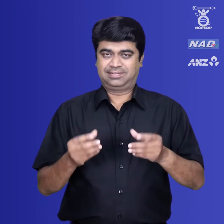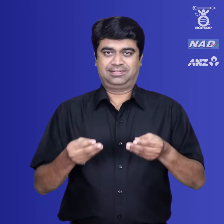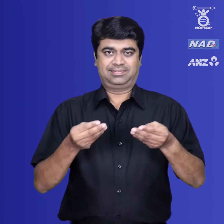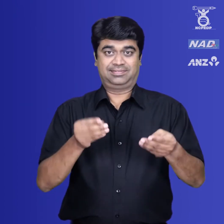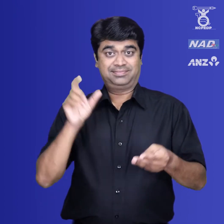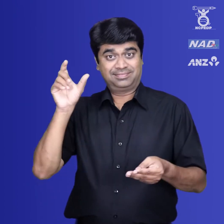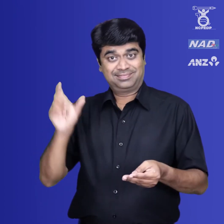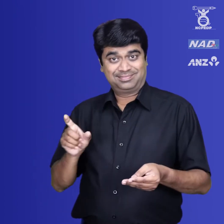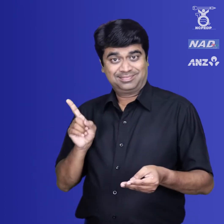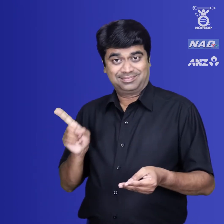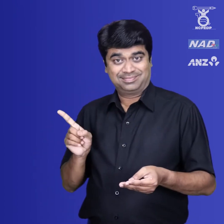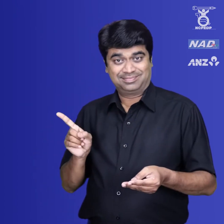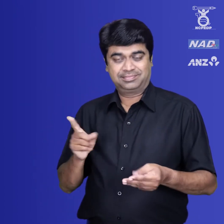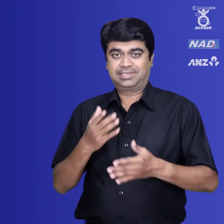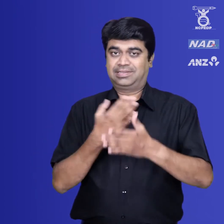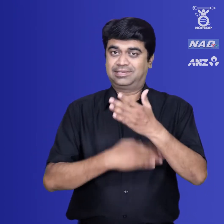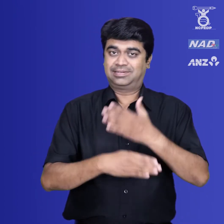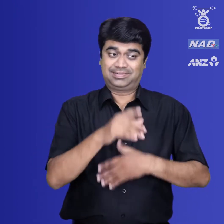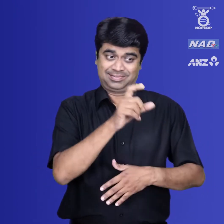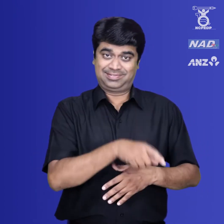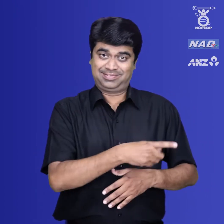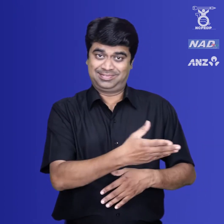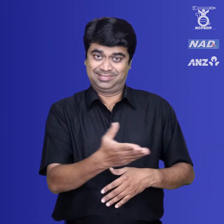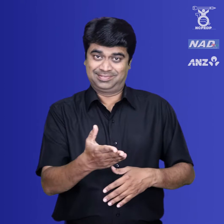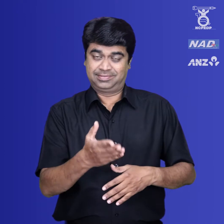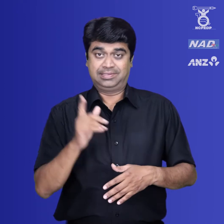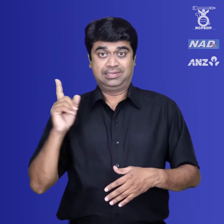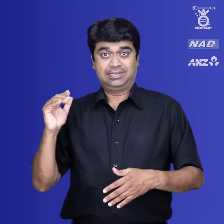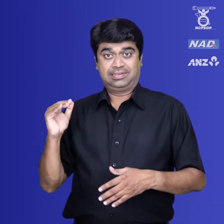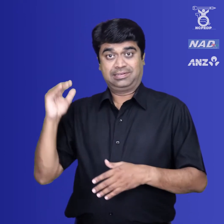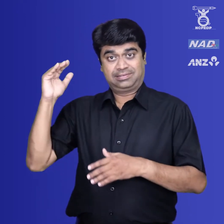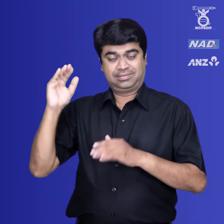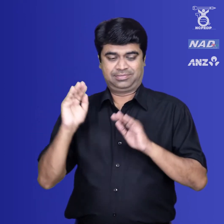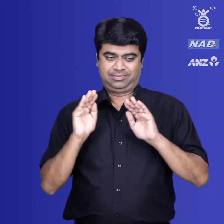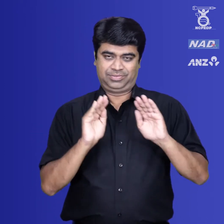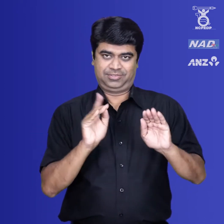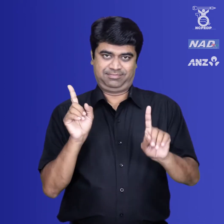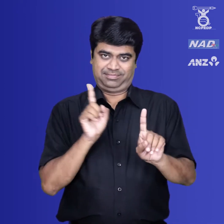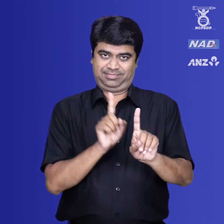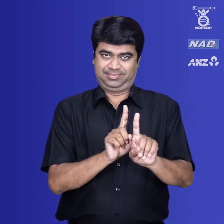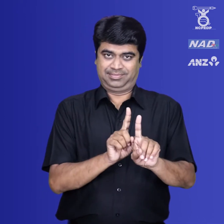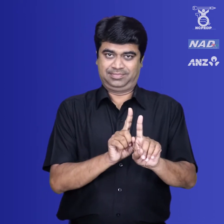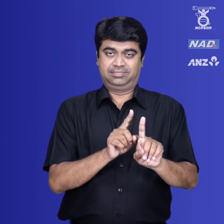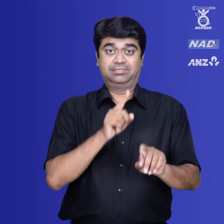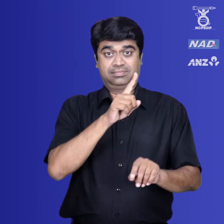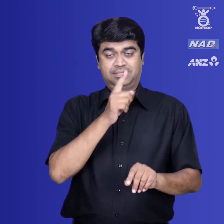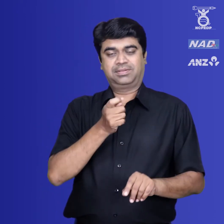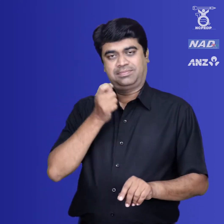Caregiver allowance to persons with disabilities with high support needs.